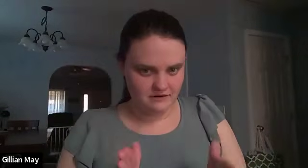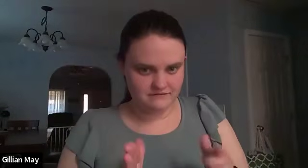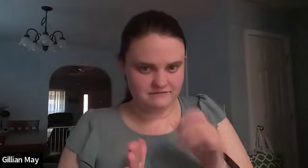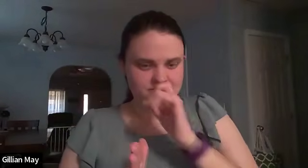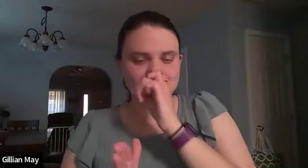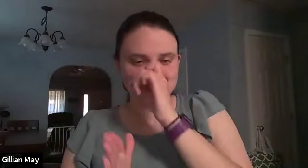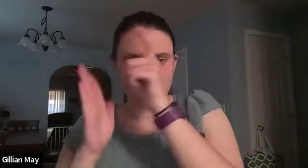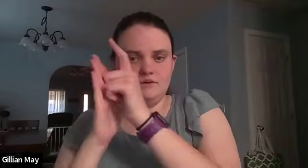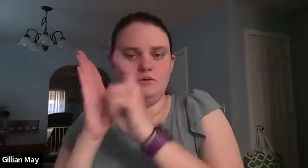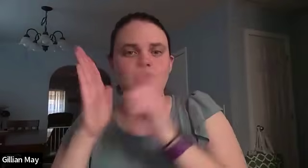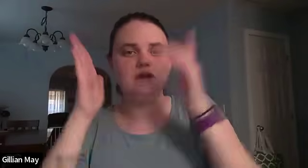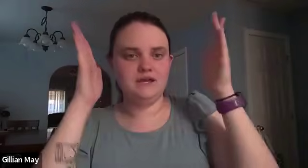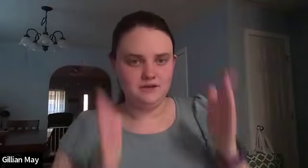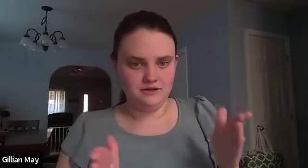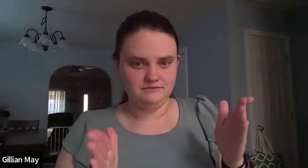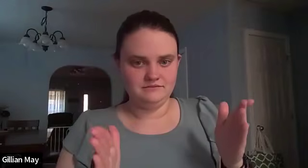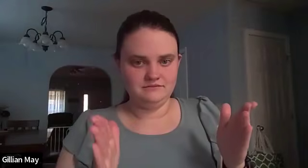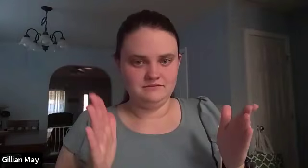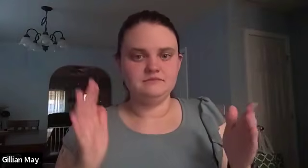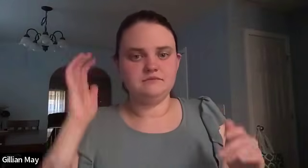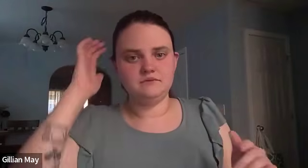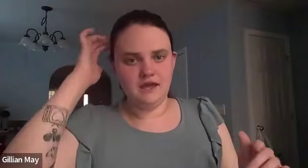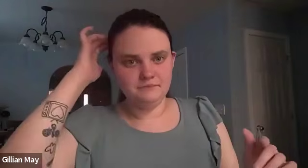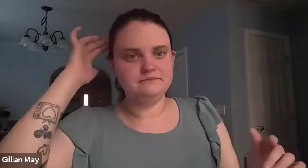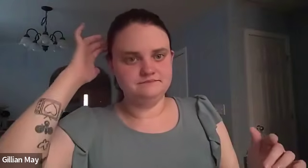Lawyer. Lawyer. Okay?